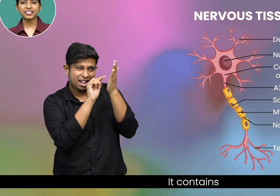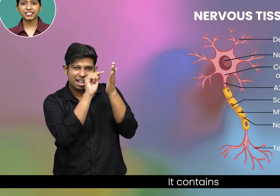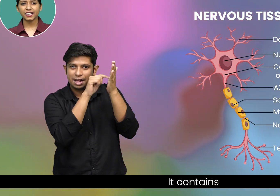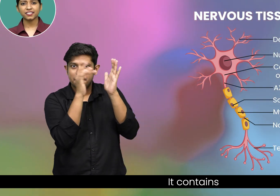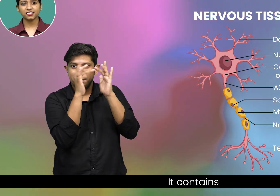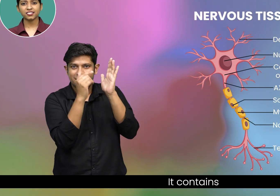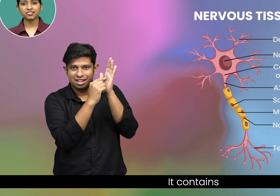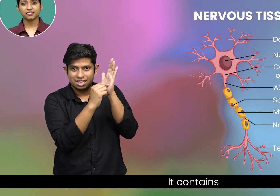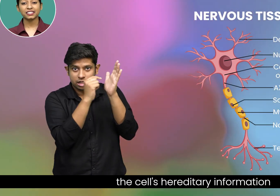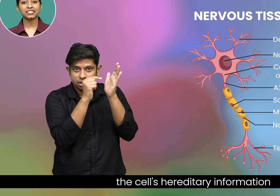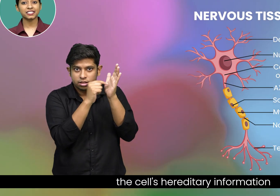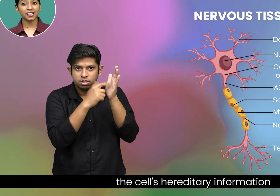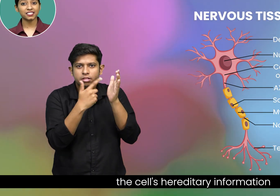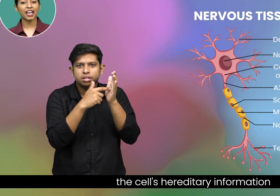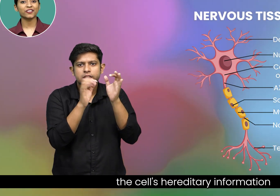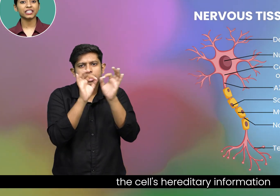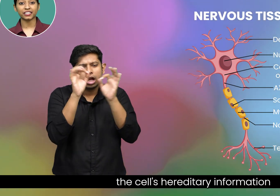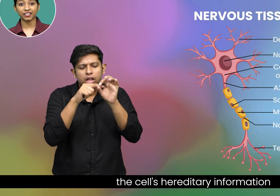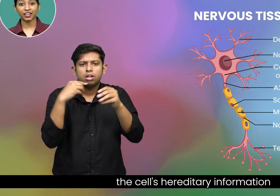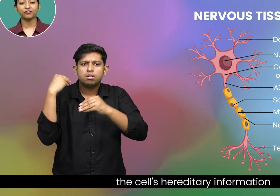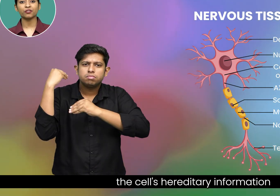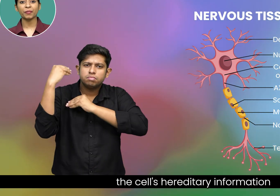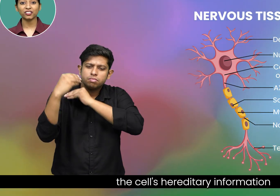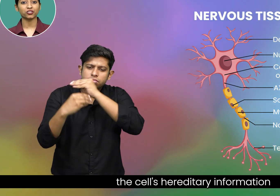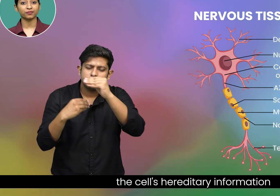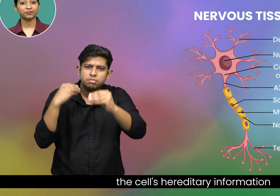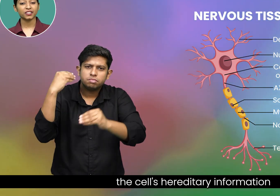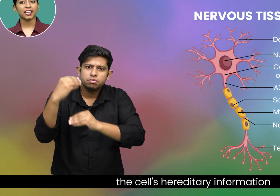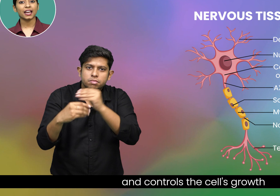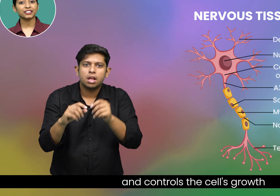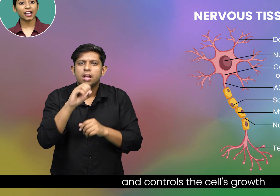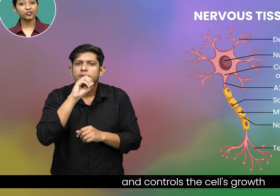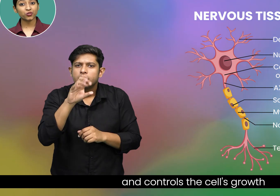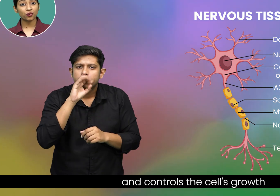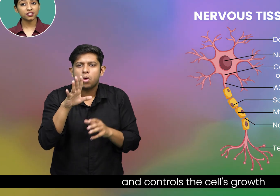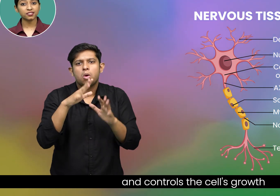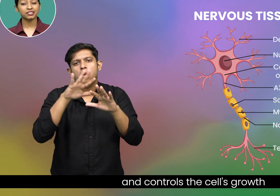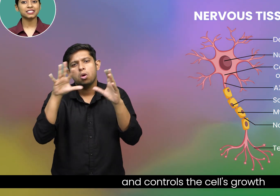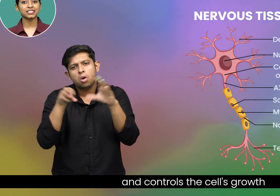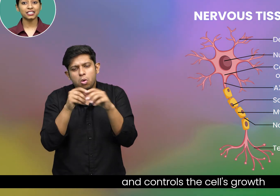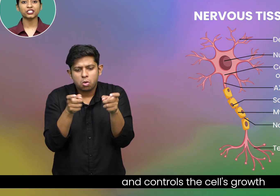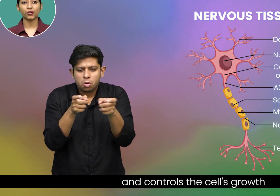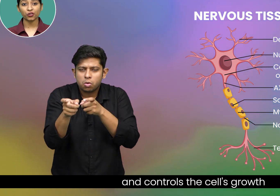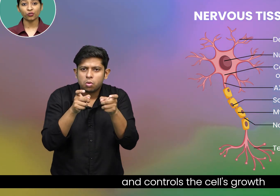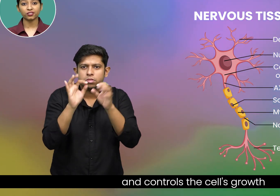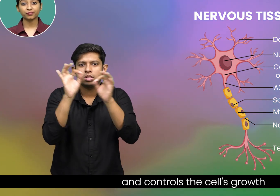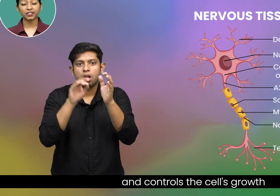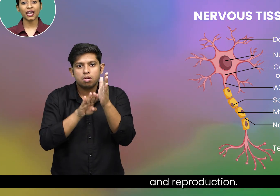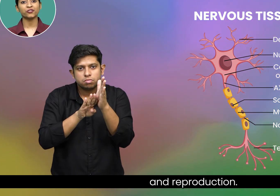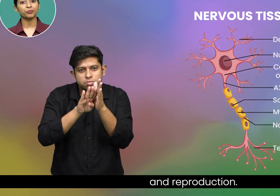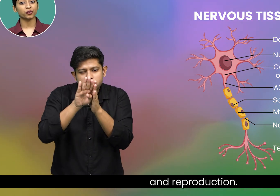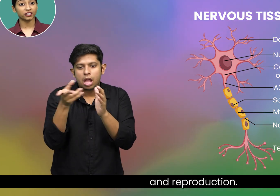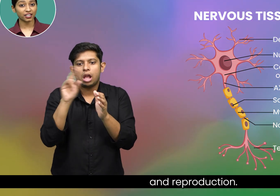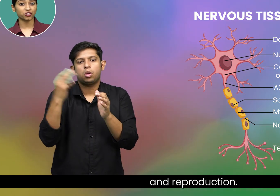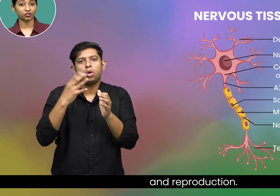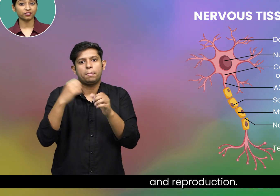It contains the cell's heredity information and controls the cell's growth